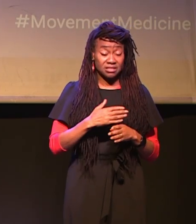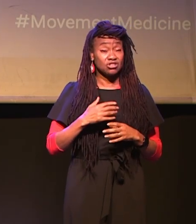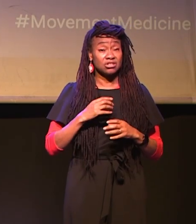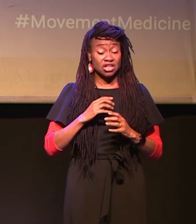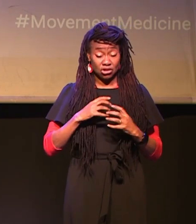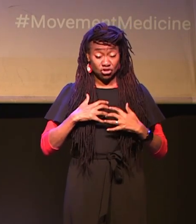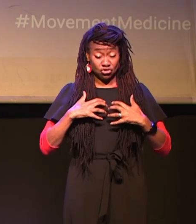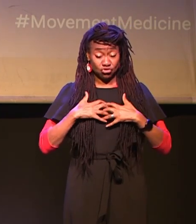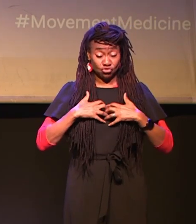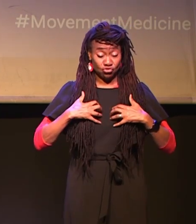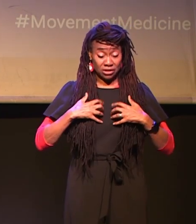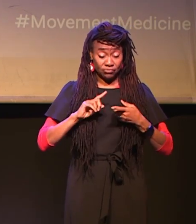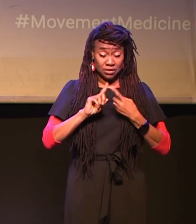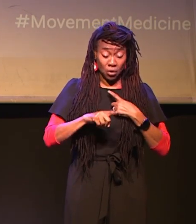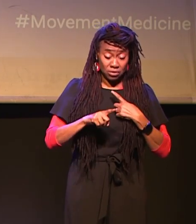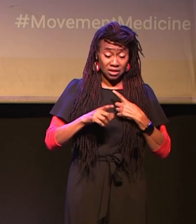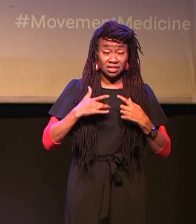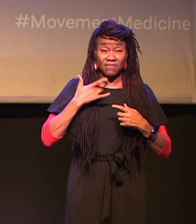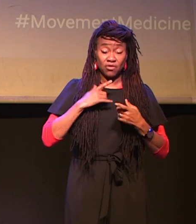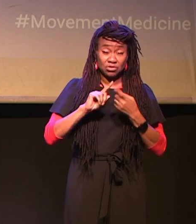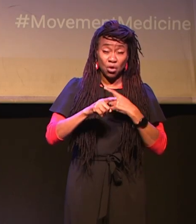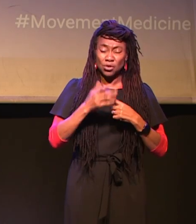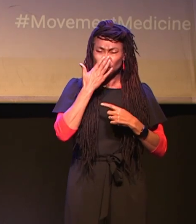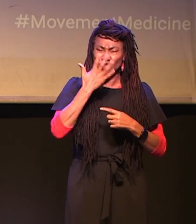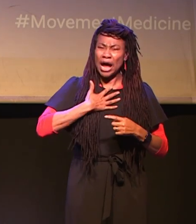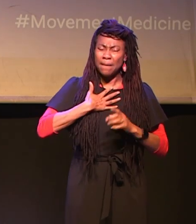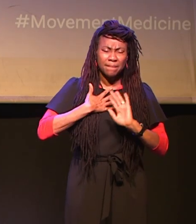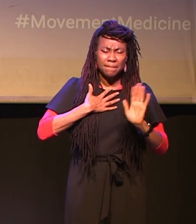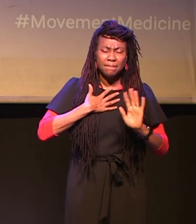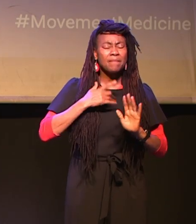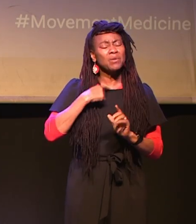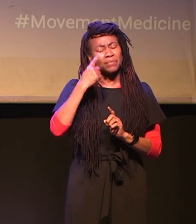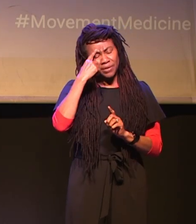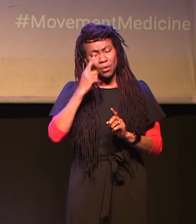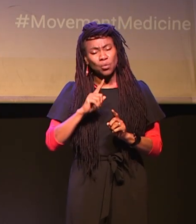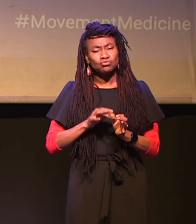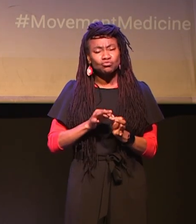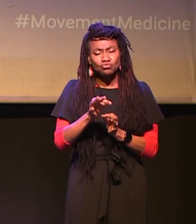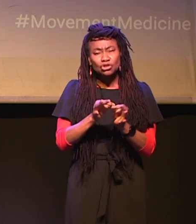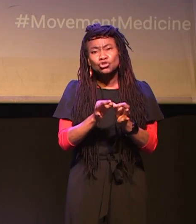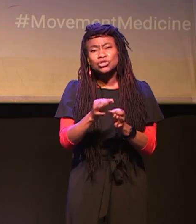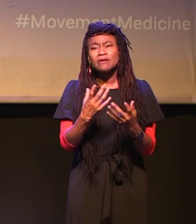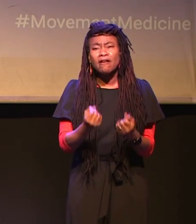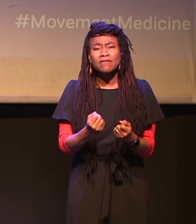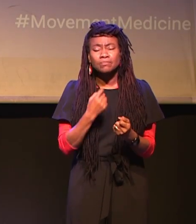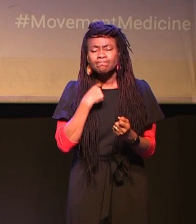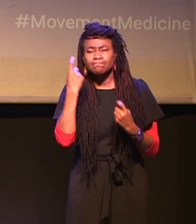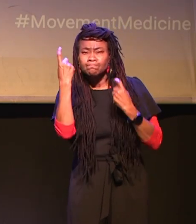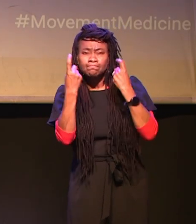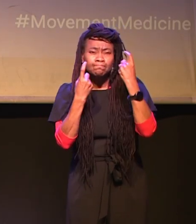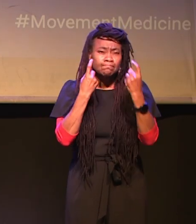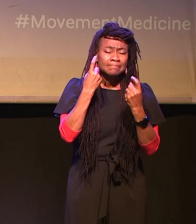we don't shame it, we don't pathologize it, but we do think about what strategies we have, and we get curious about whether this is the